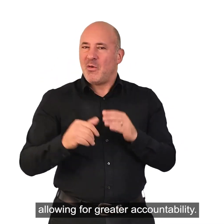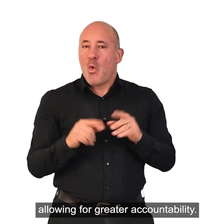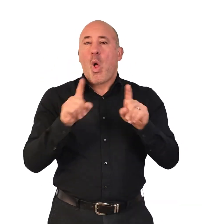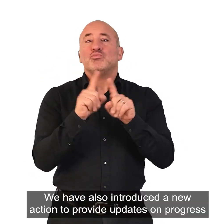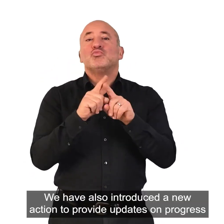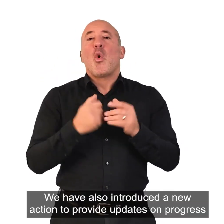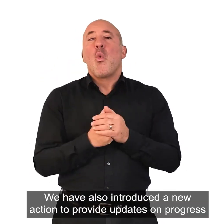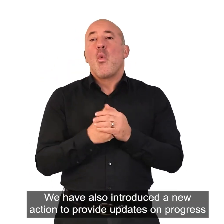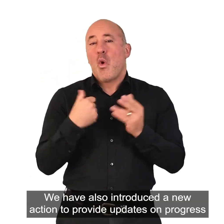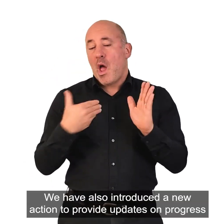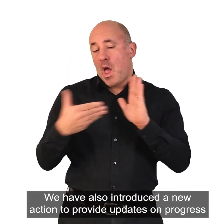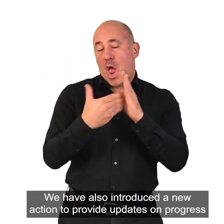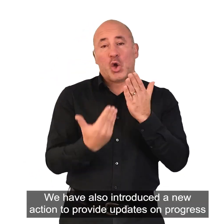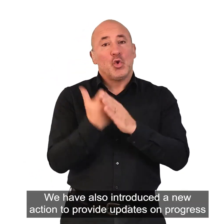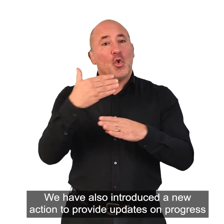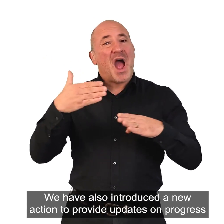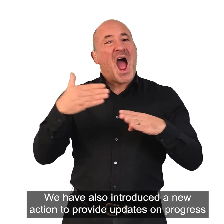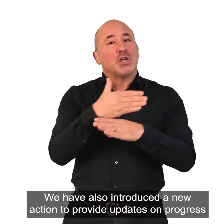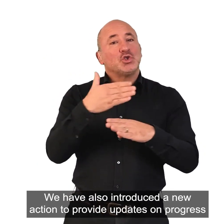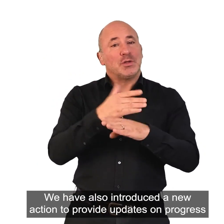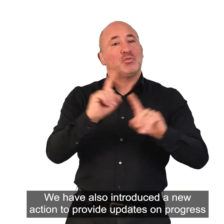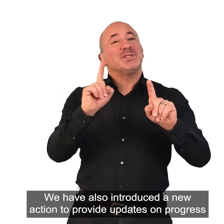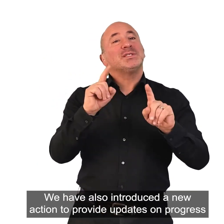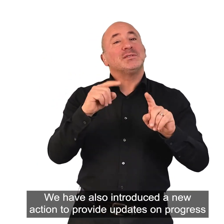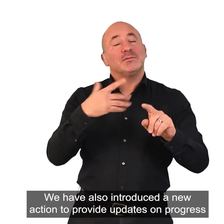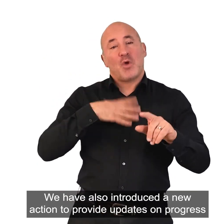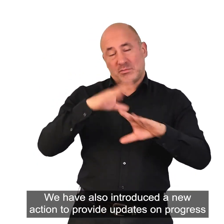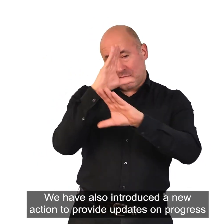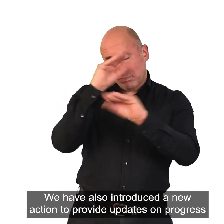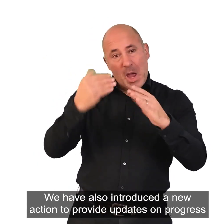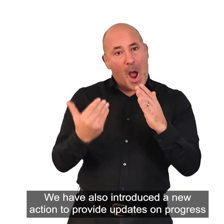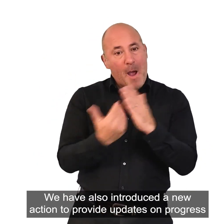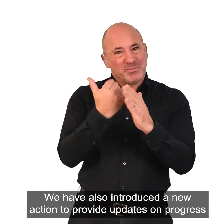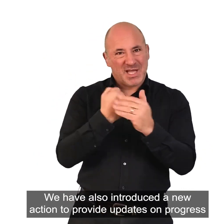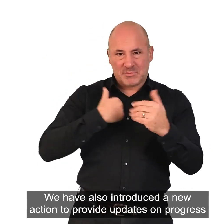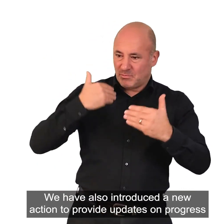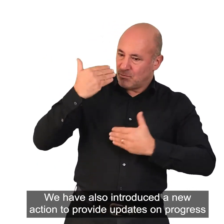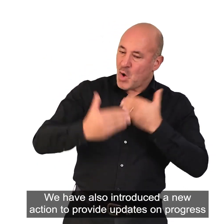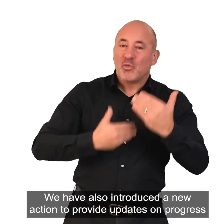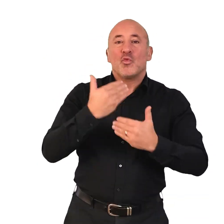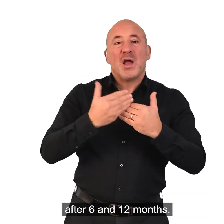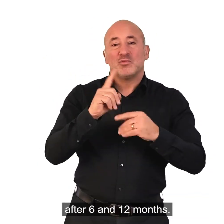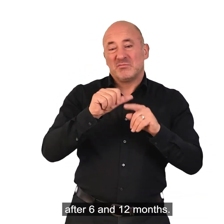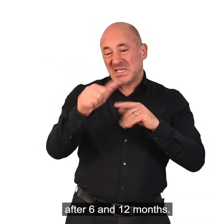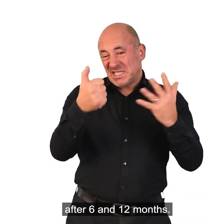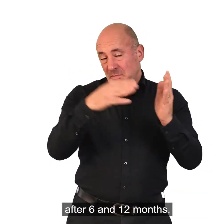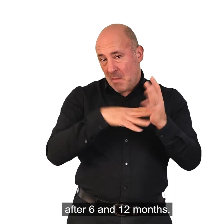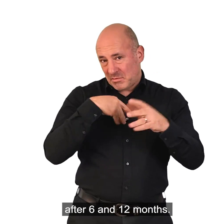accountability. We have also introduced a new action to provide updates on progress after 6 and